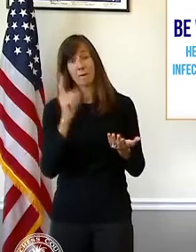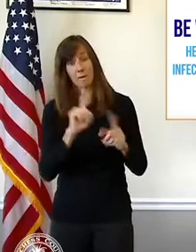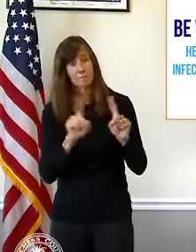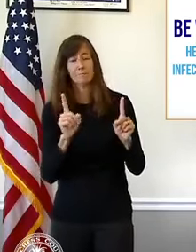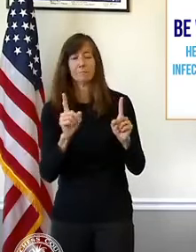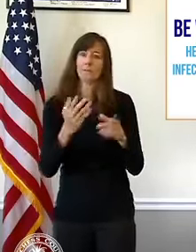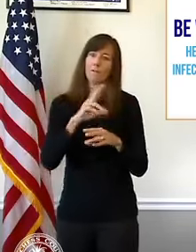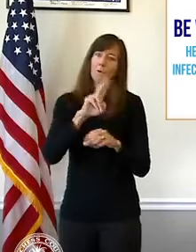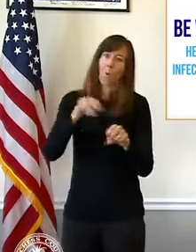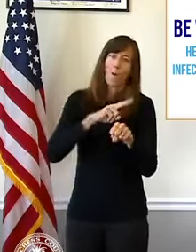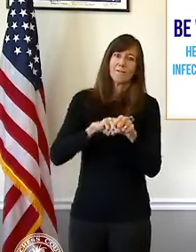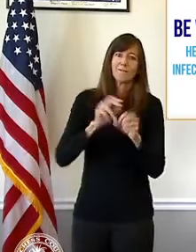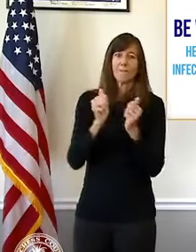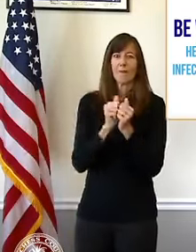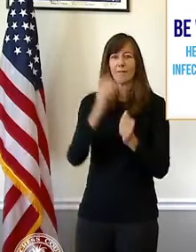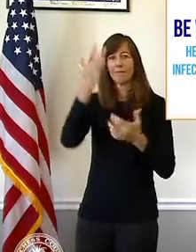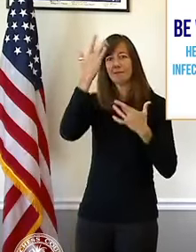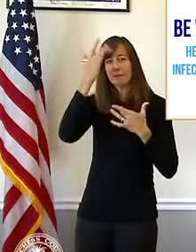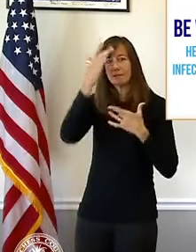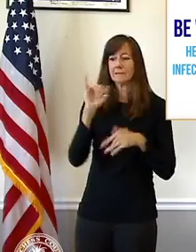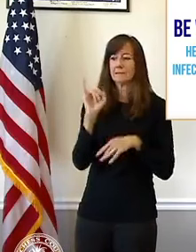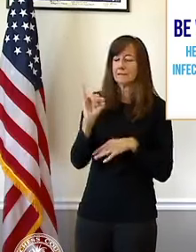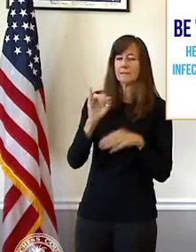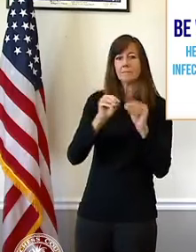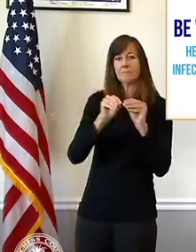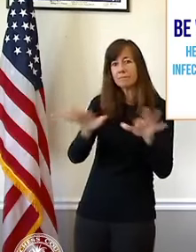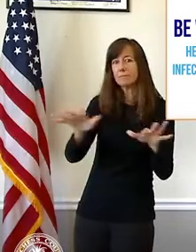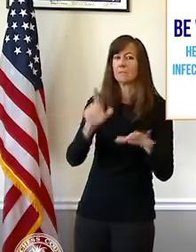as well. The governor today